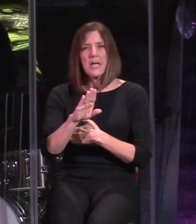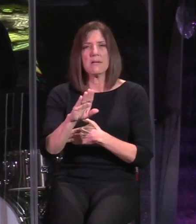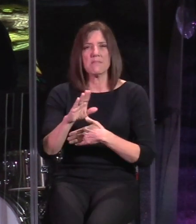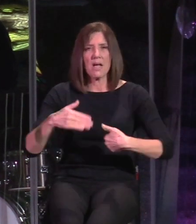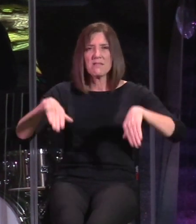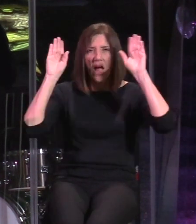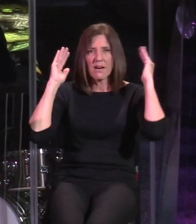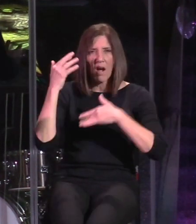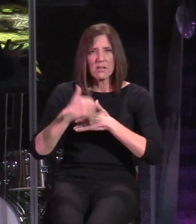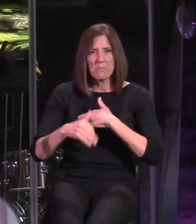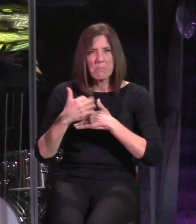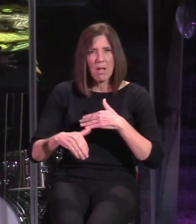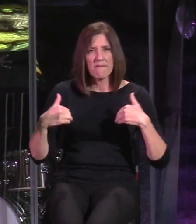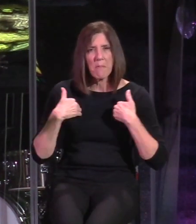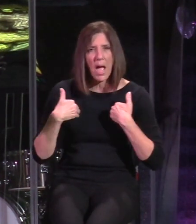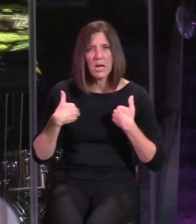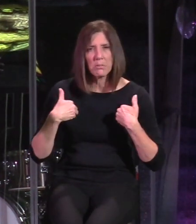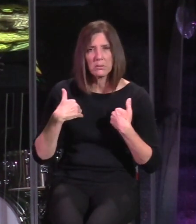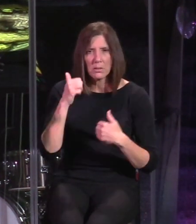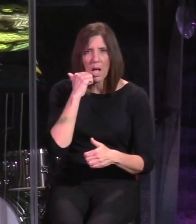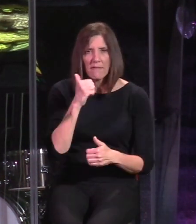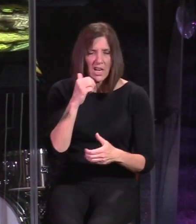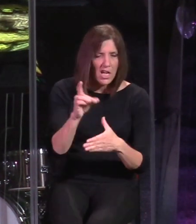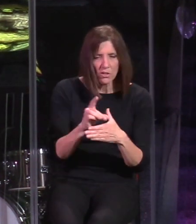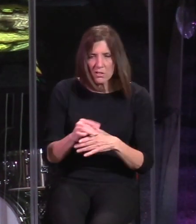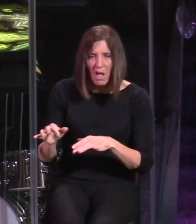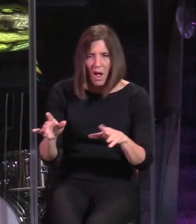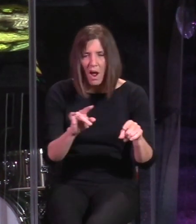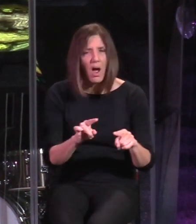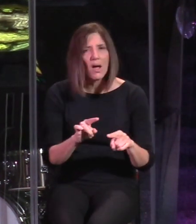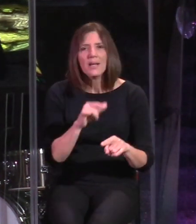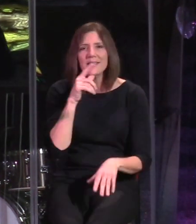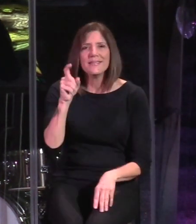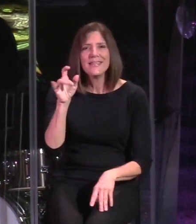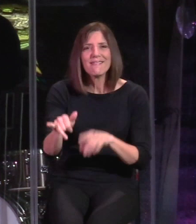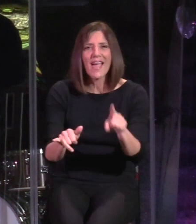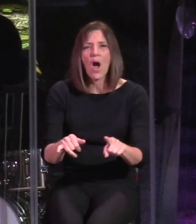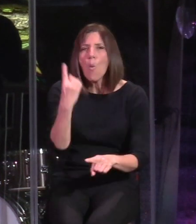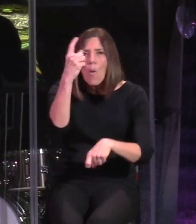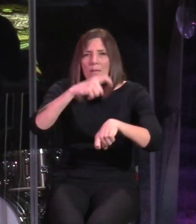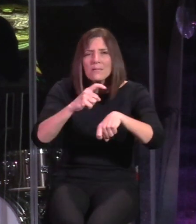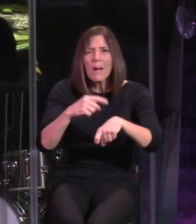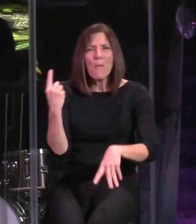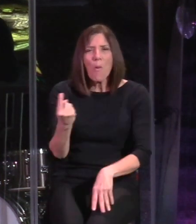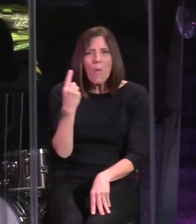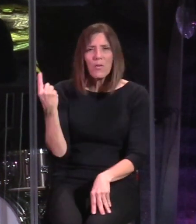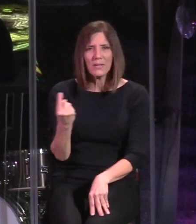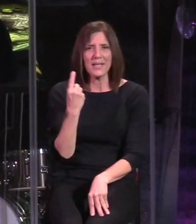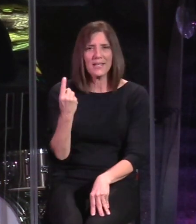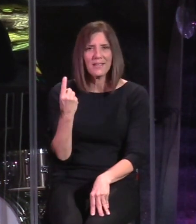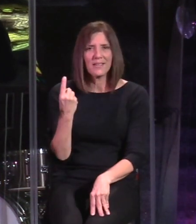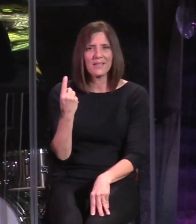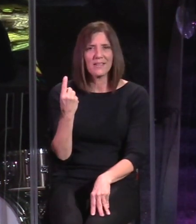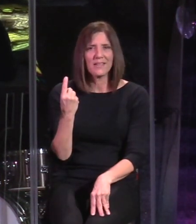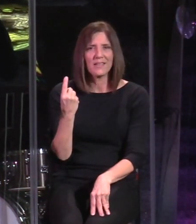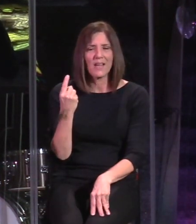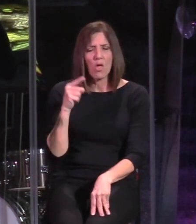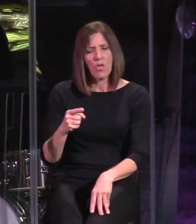sacrifice. You see, unlike the Day of Atonement, or even the regular ongoing sacrifices that were offered by the